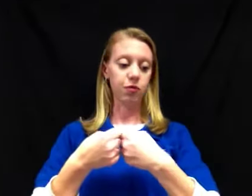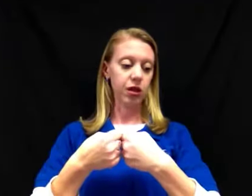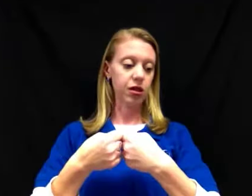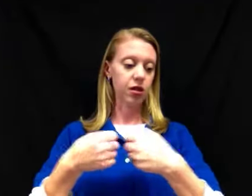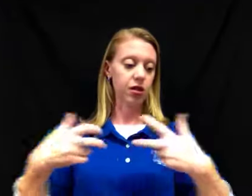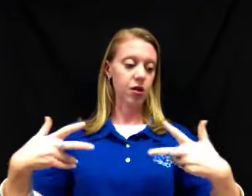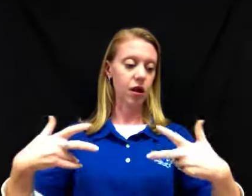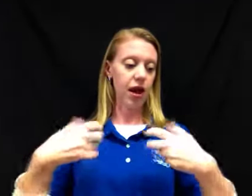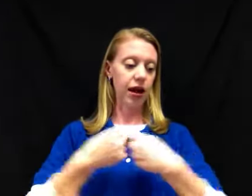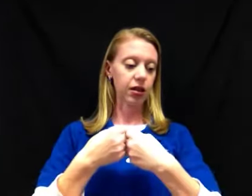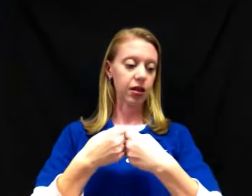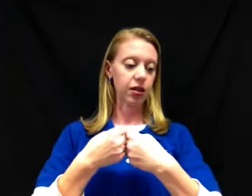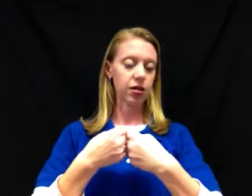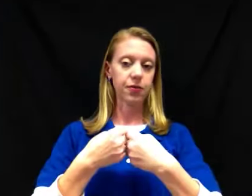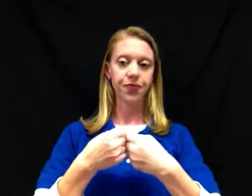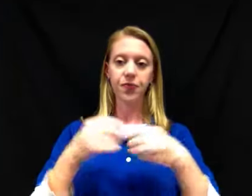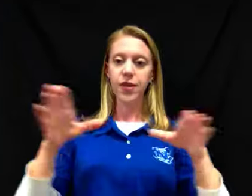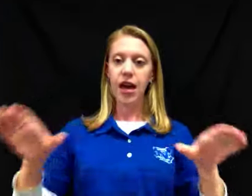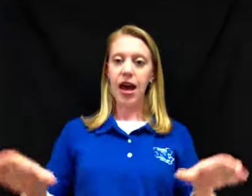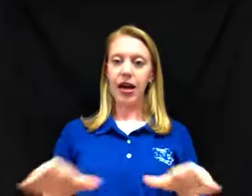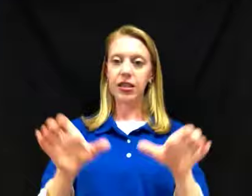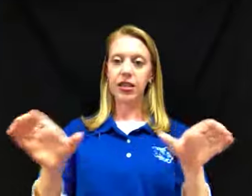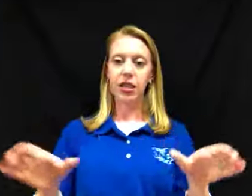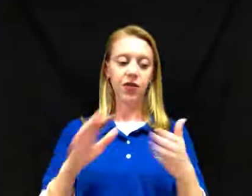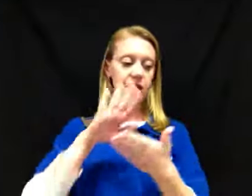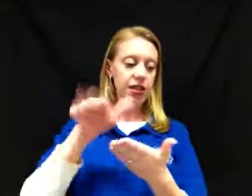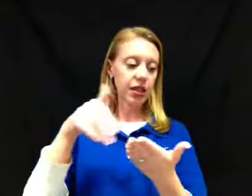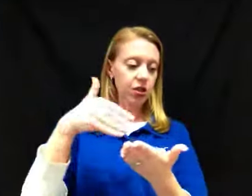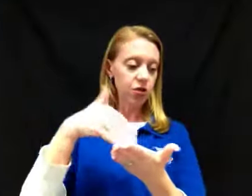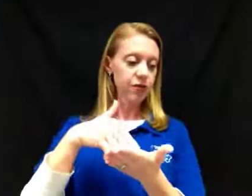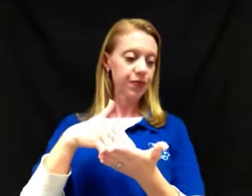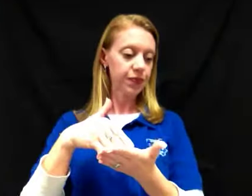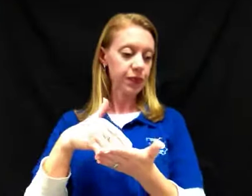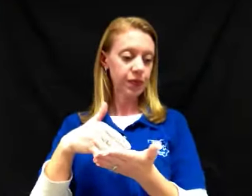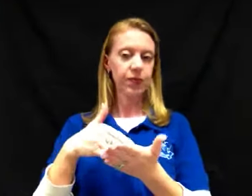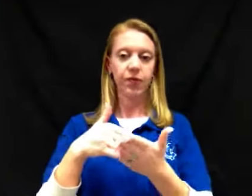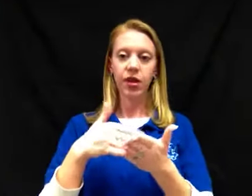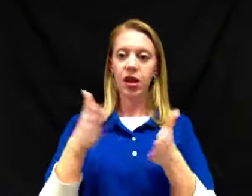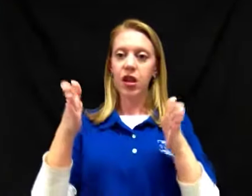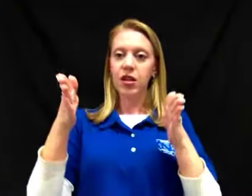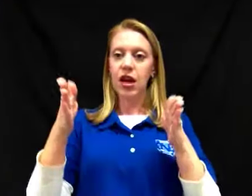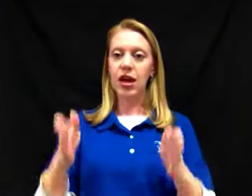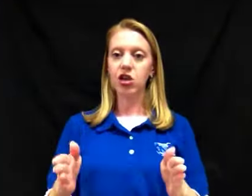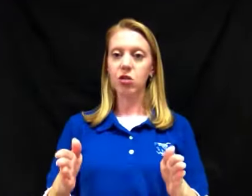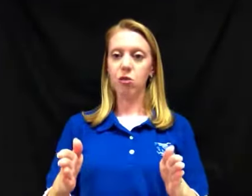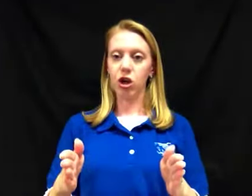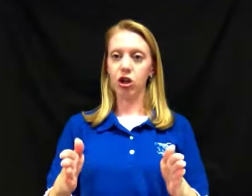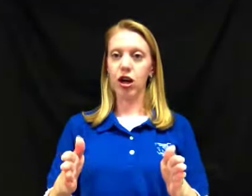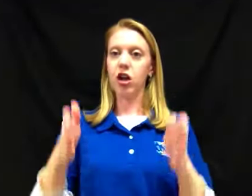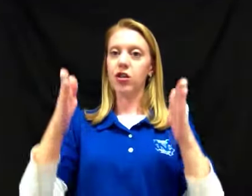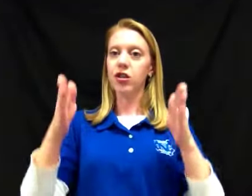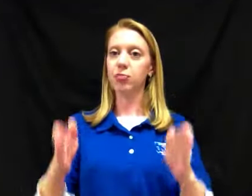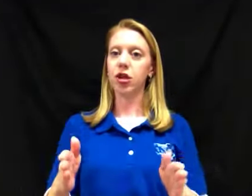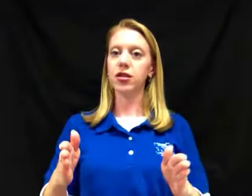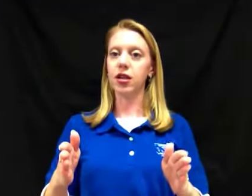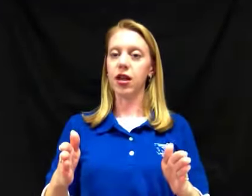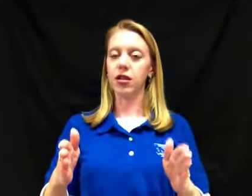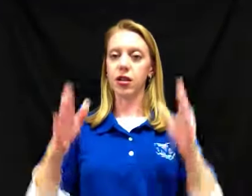movement. So, accident. Activity center. The agent marker, I call this the person ending.